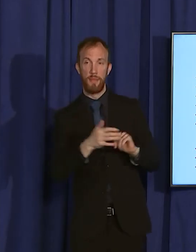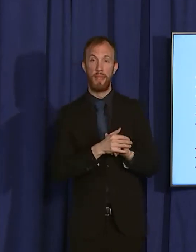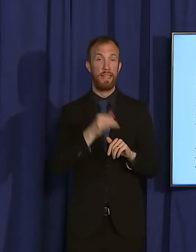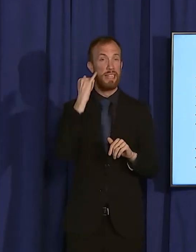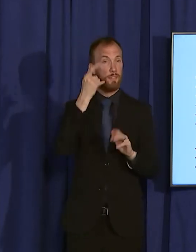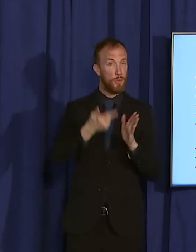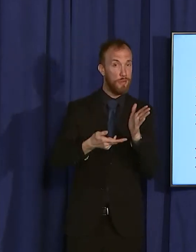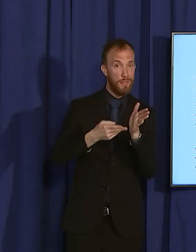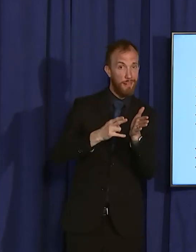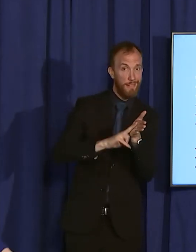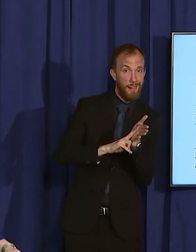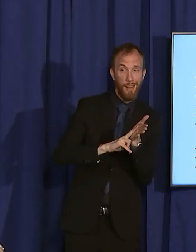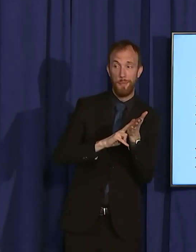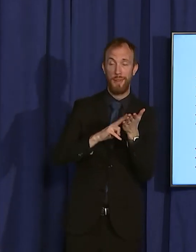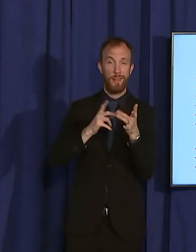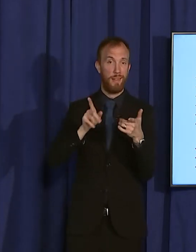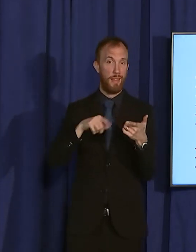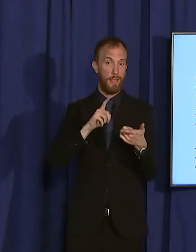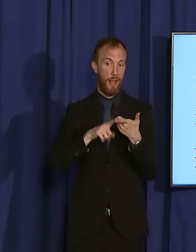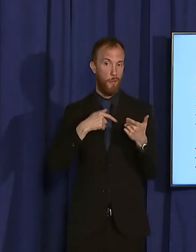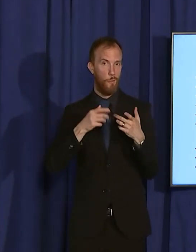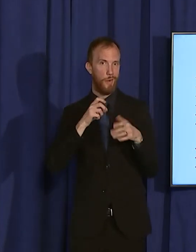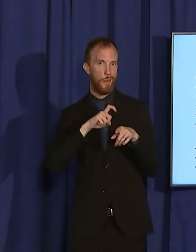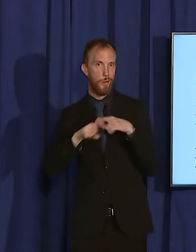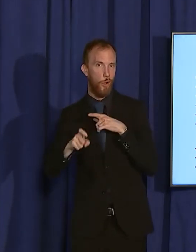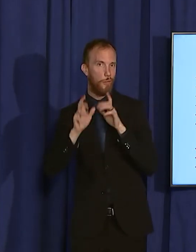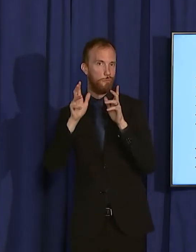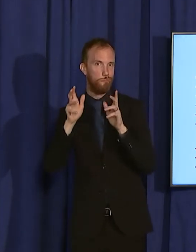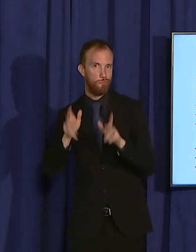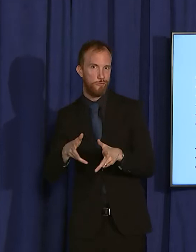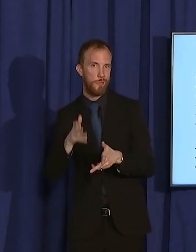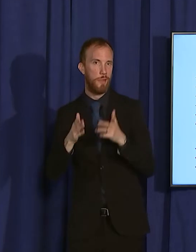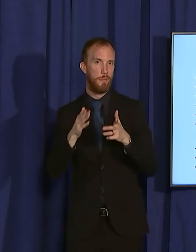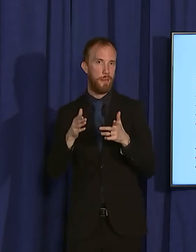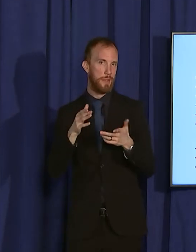or weren't able to connect. Call the call center again,